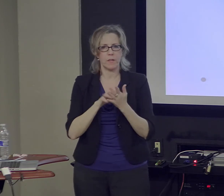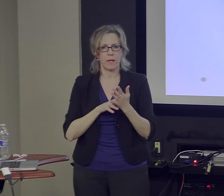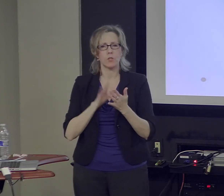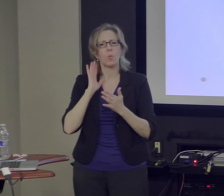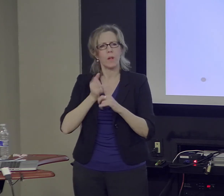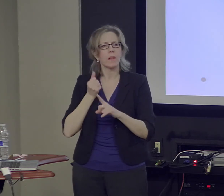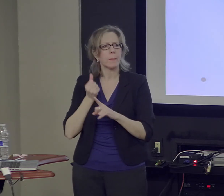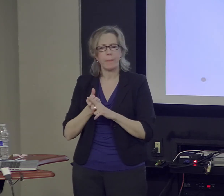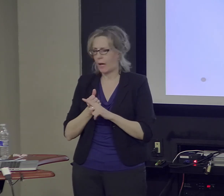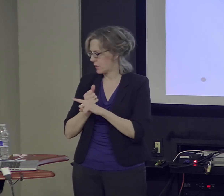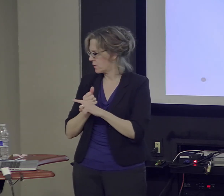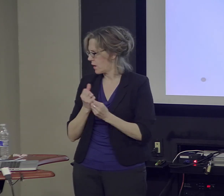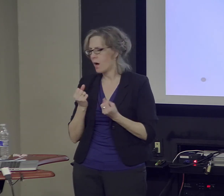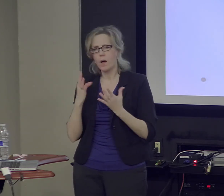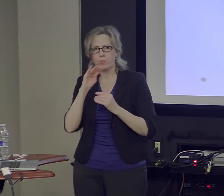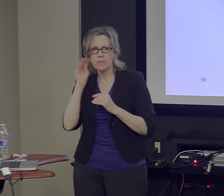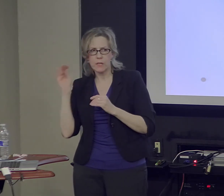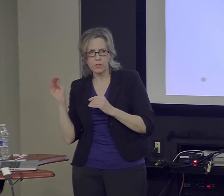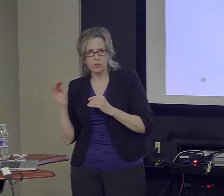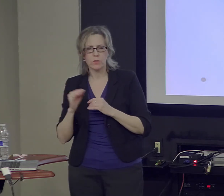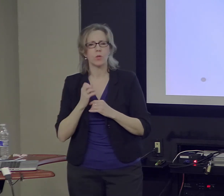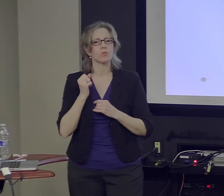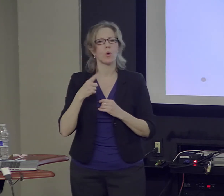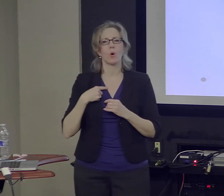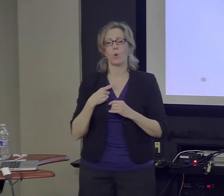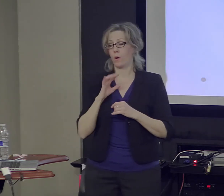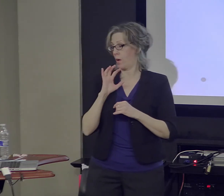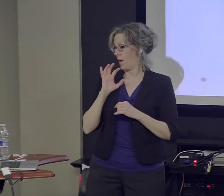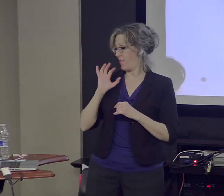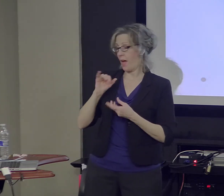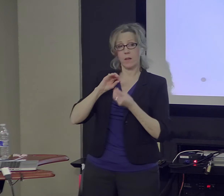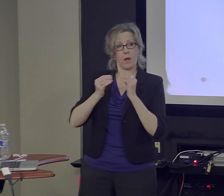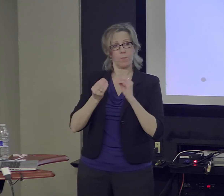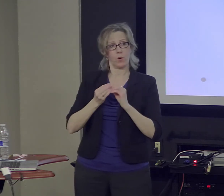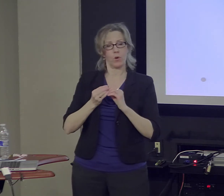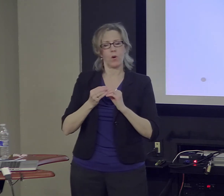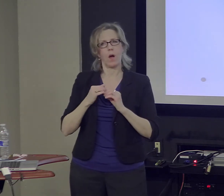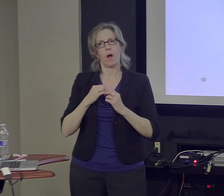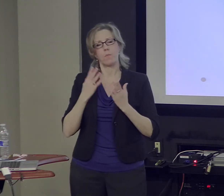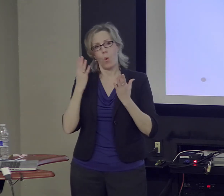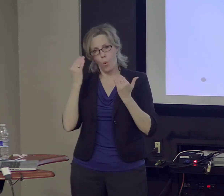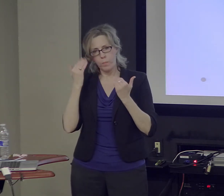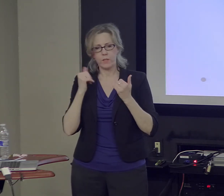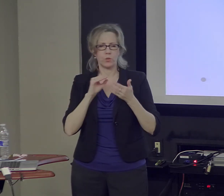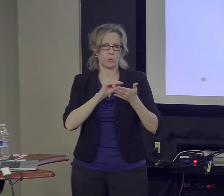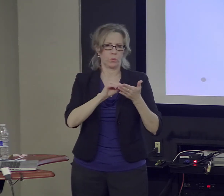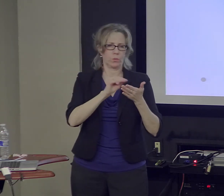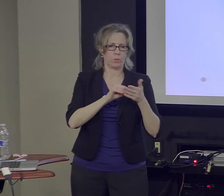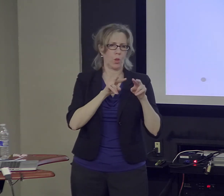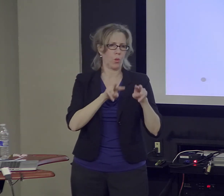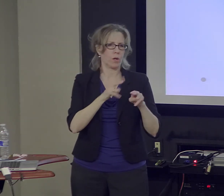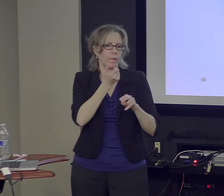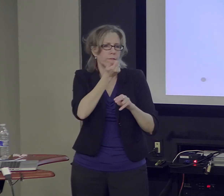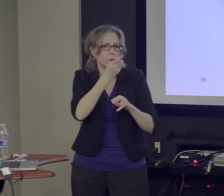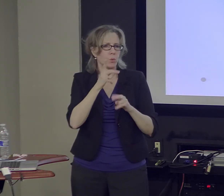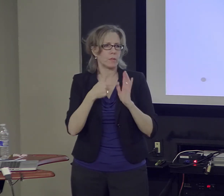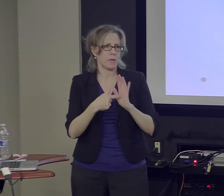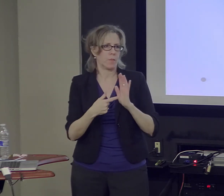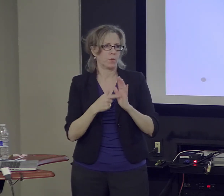conversation, one-on-one types of things that would actually impact the types of percentages that we're seeing here? And so I'm hoping to look